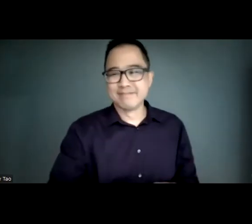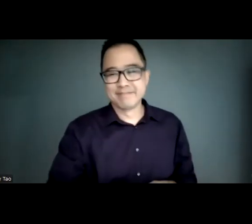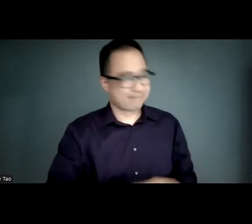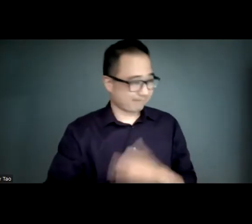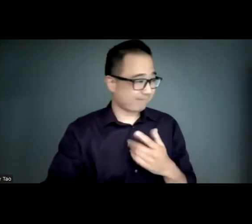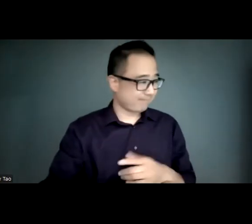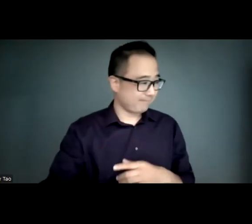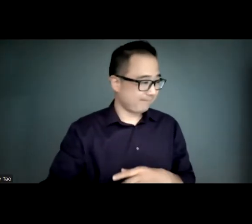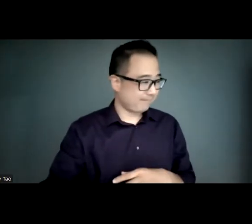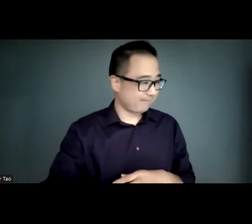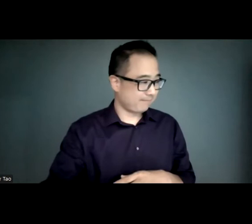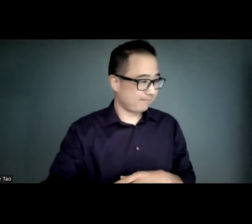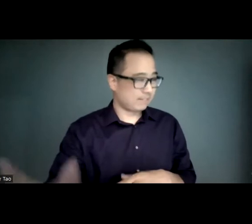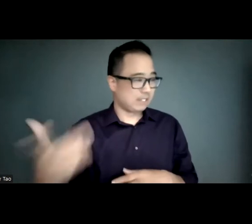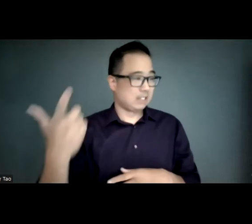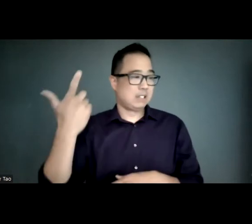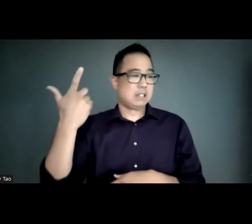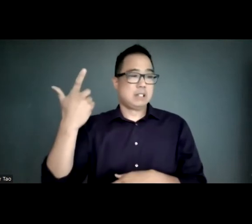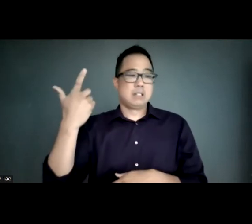that choice.